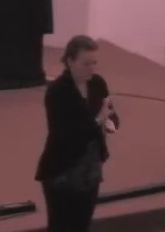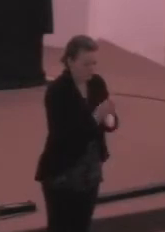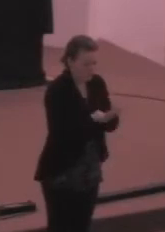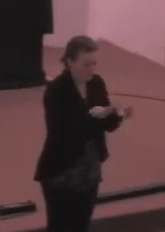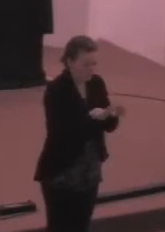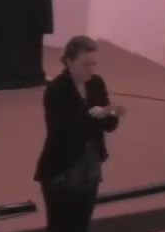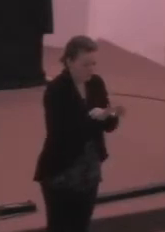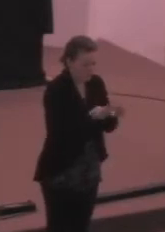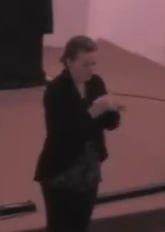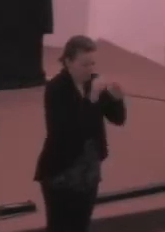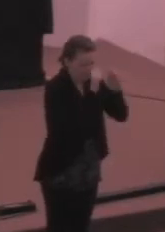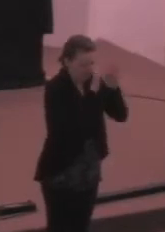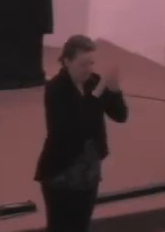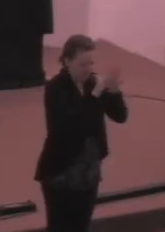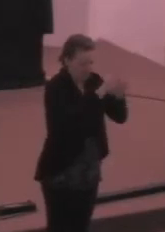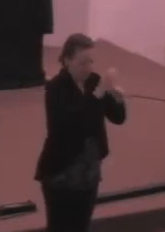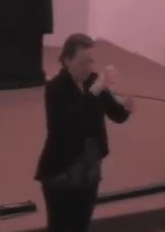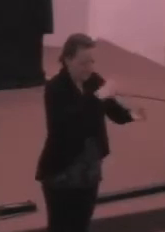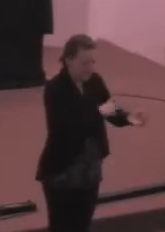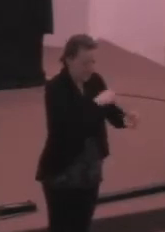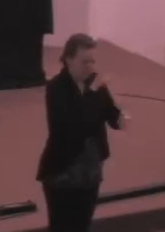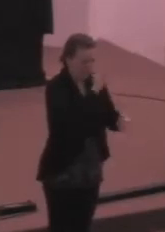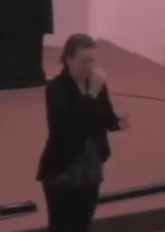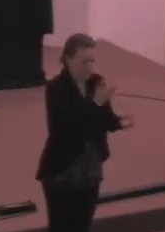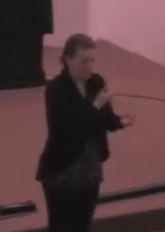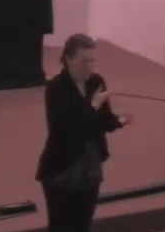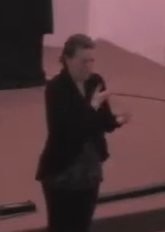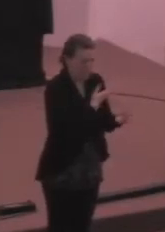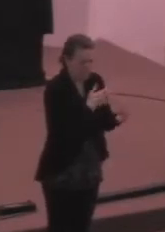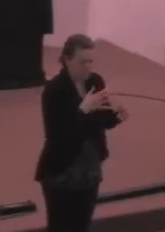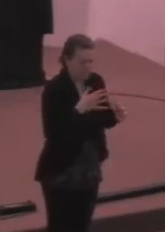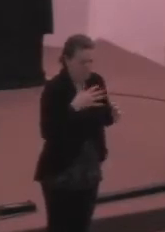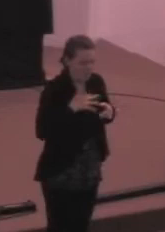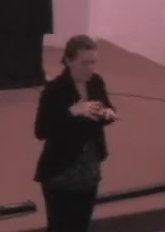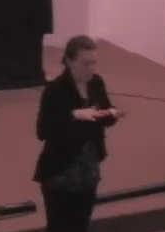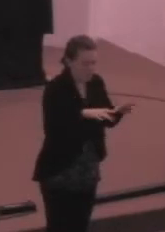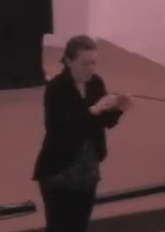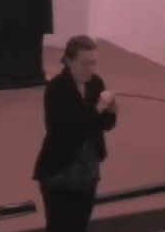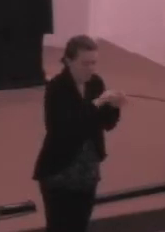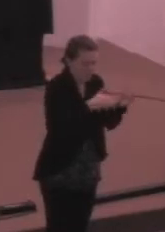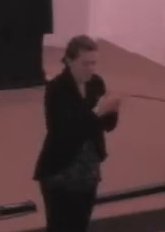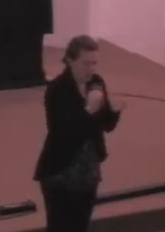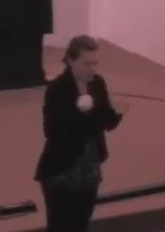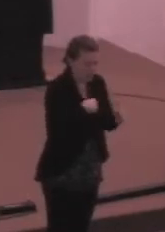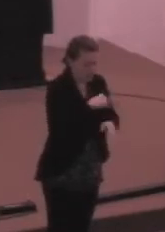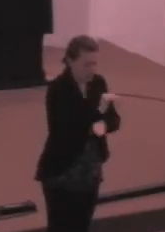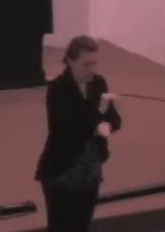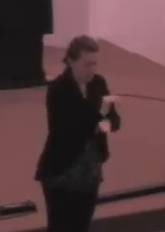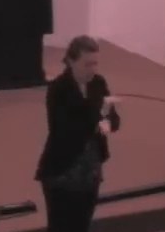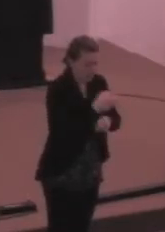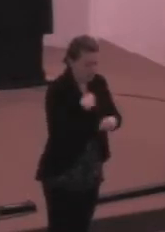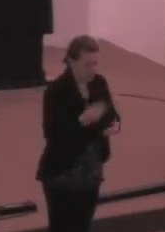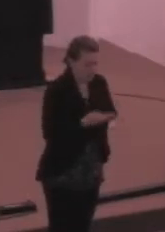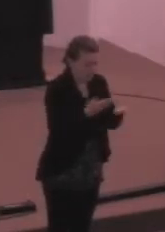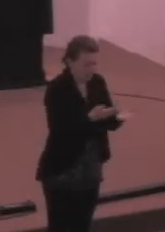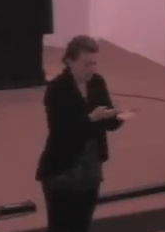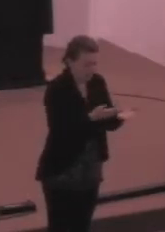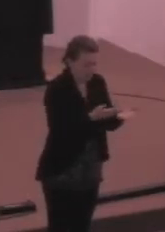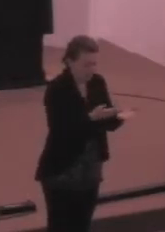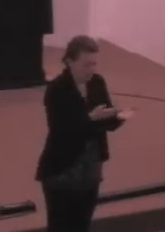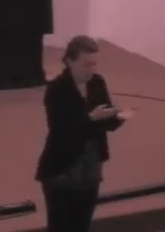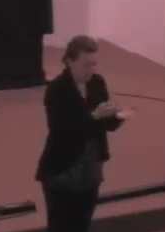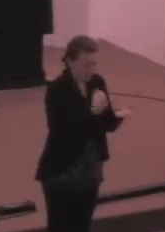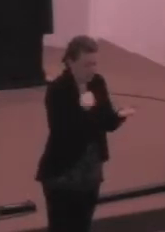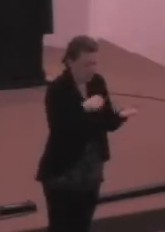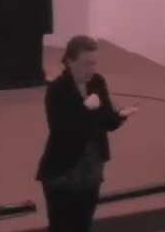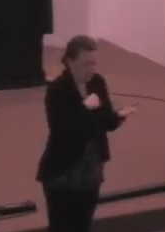Father God, may Your power, Your grace, Your mercy just flow through all of us this evening as we give, as we serve, and